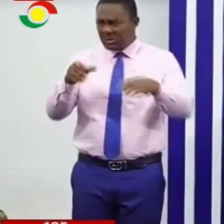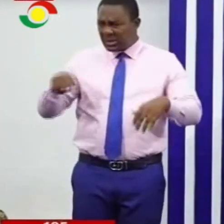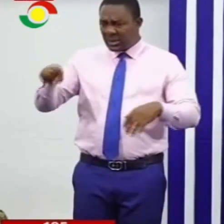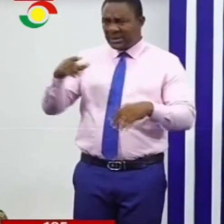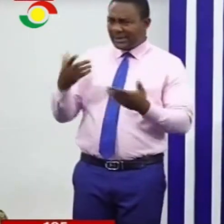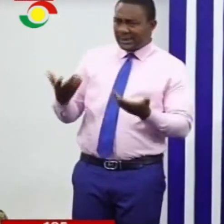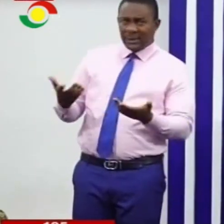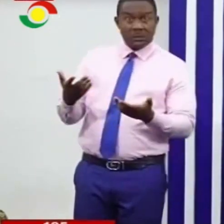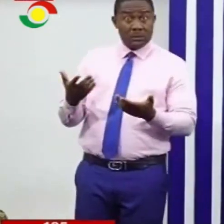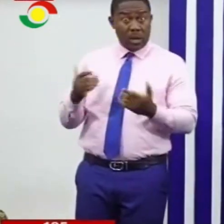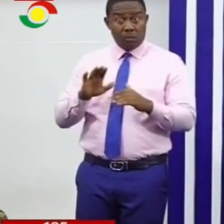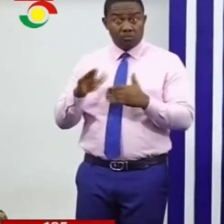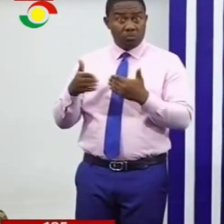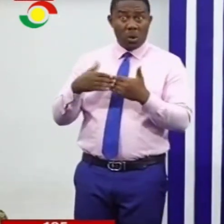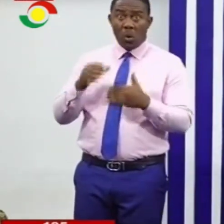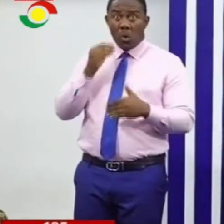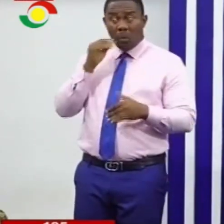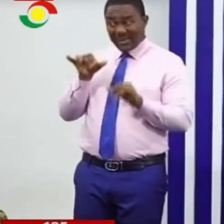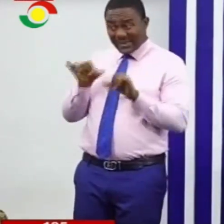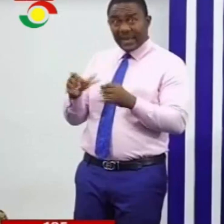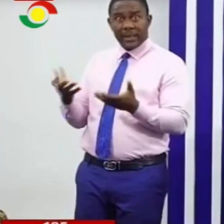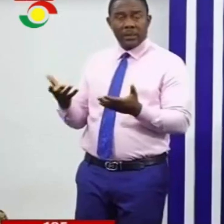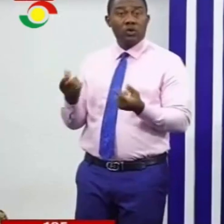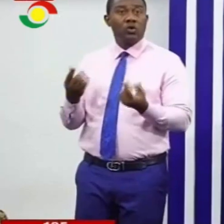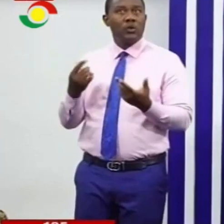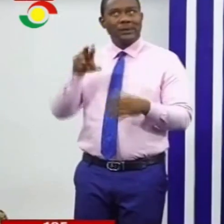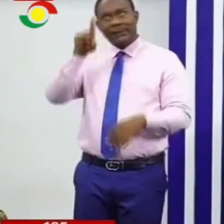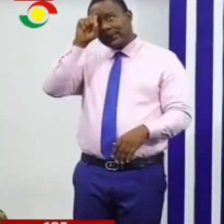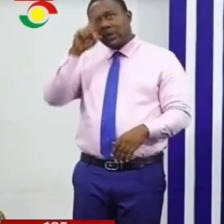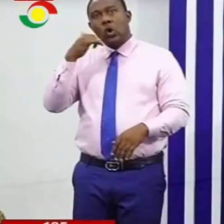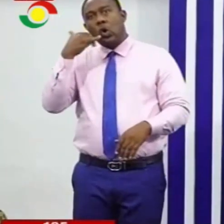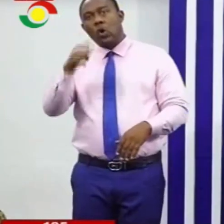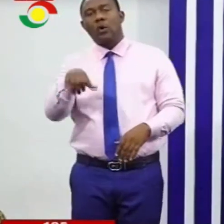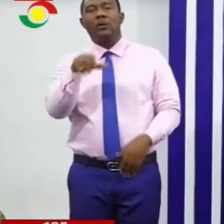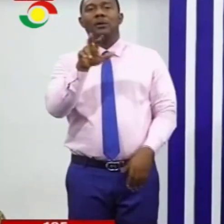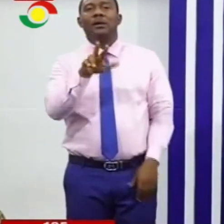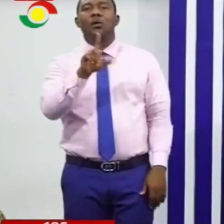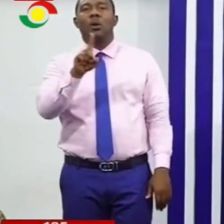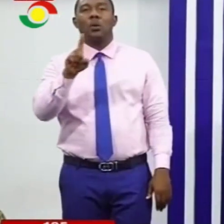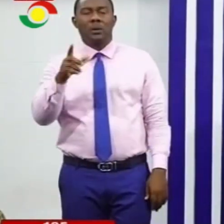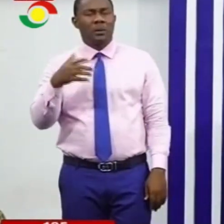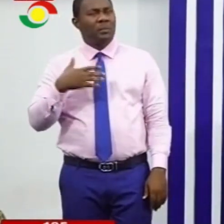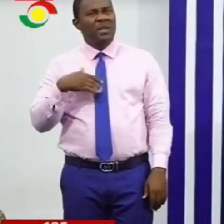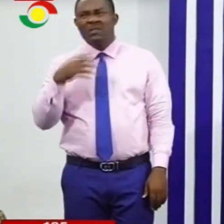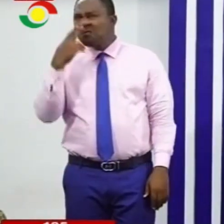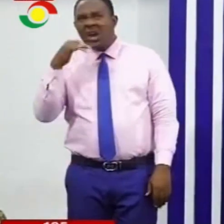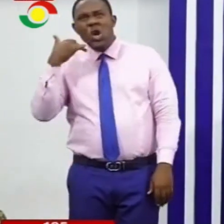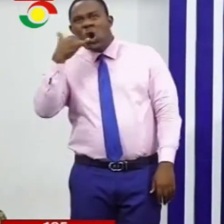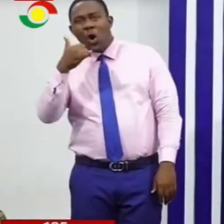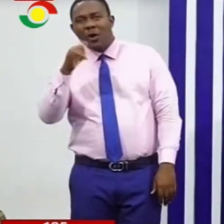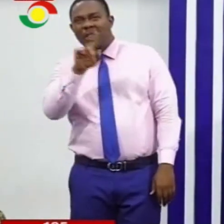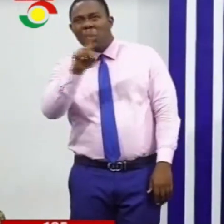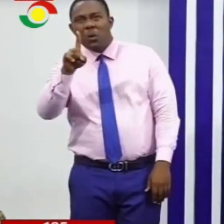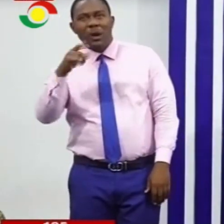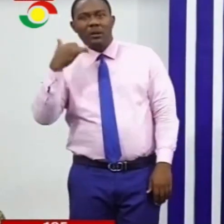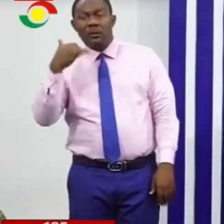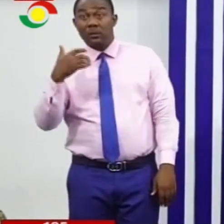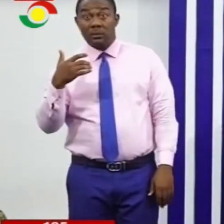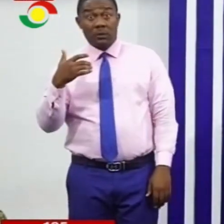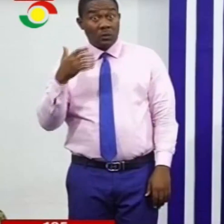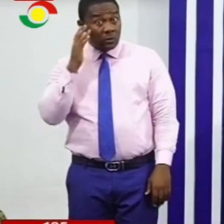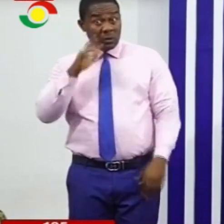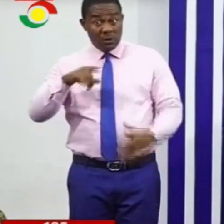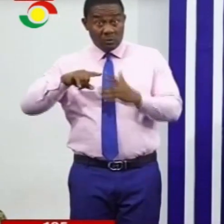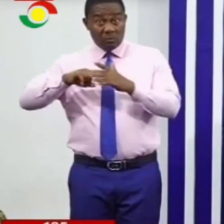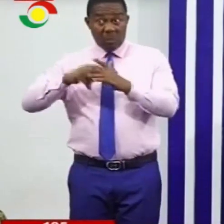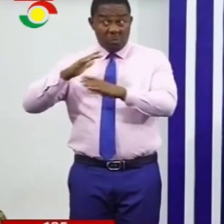you'll be antenna for your Pesay assorte, and suit me for 311. A best stress, one of my phone lines need the agron, Nina, Munya, yes, I be fierce, I block it. If